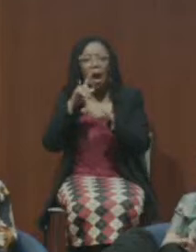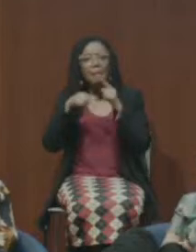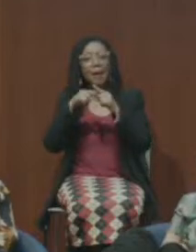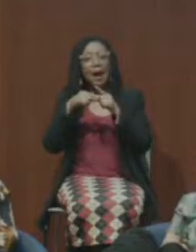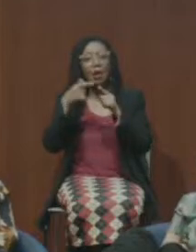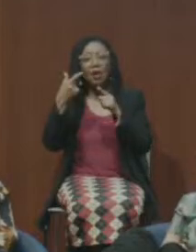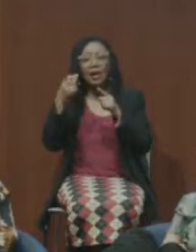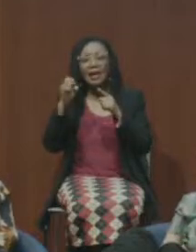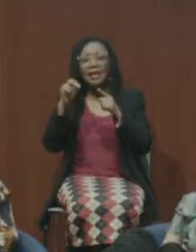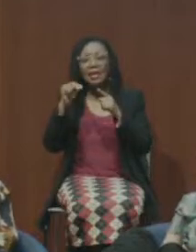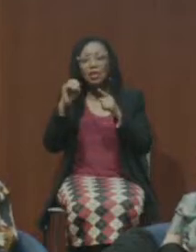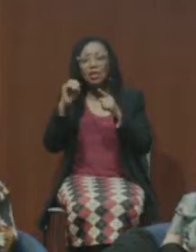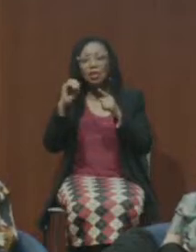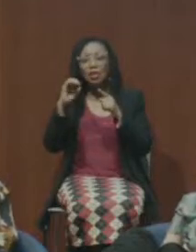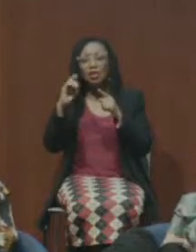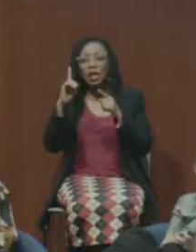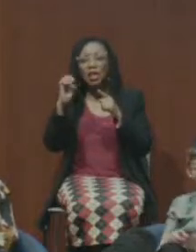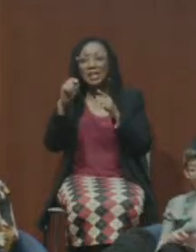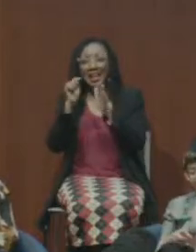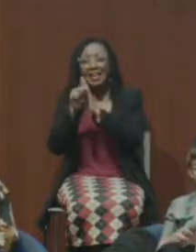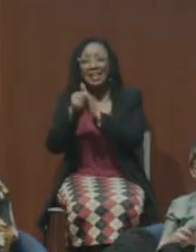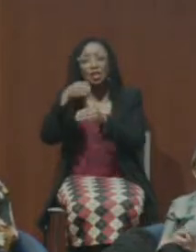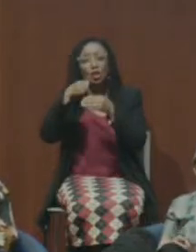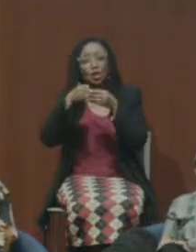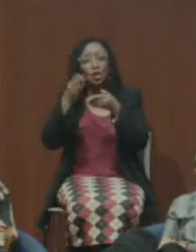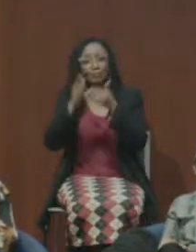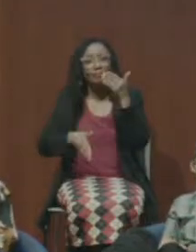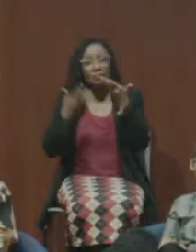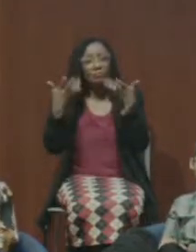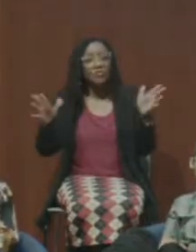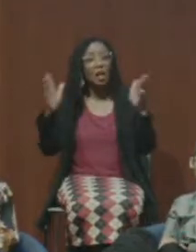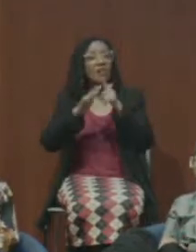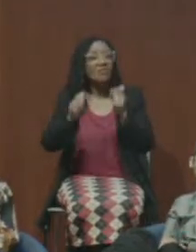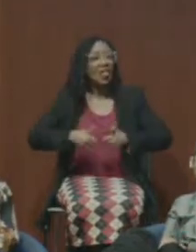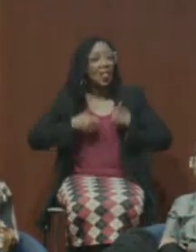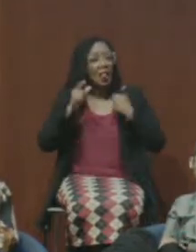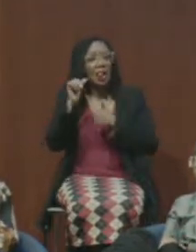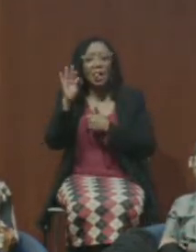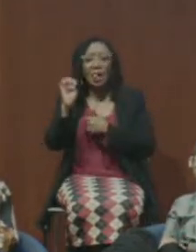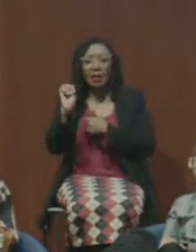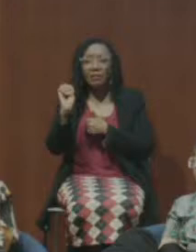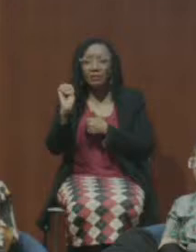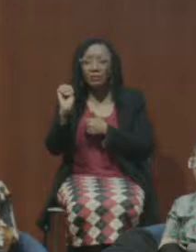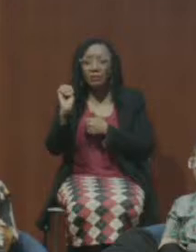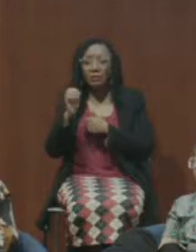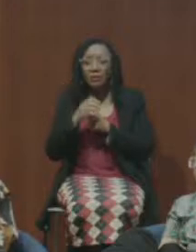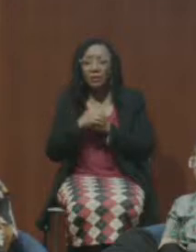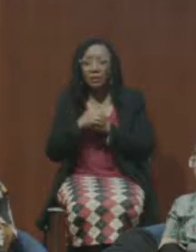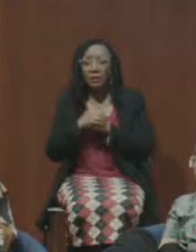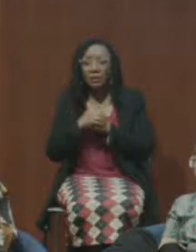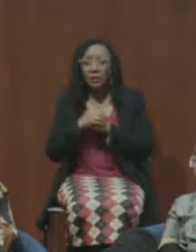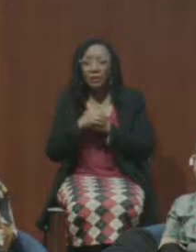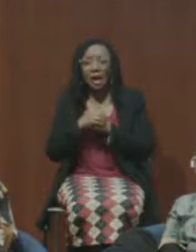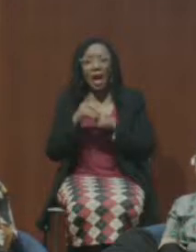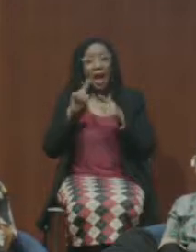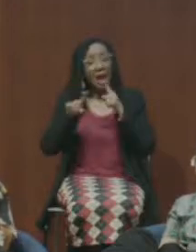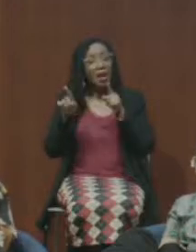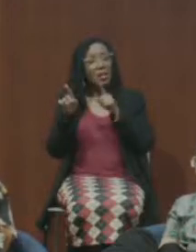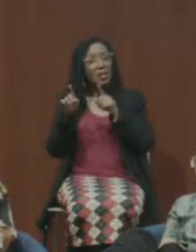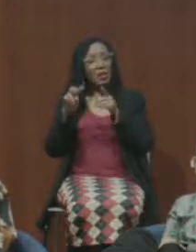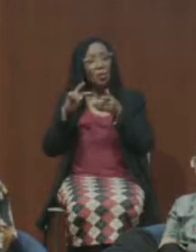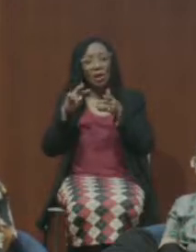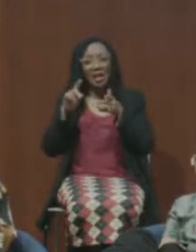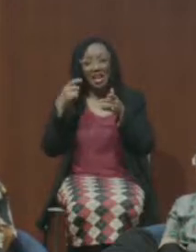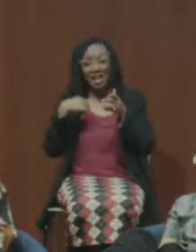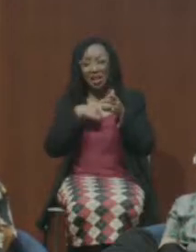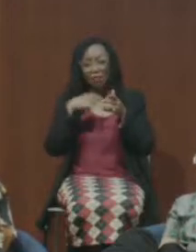genocide, it's annihilation of life. And again, Titi talked a lot about like life making. And if we need